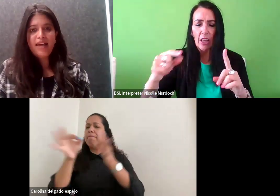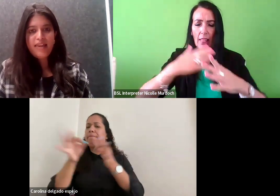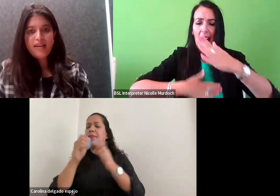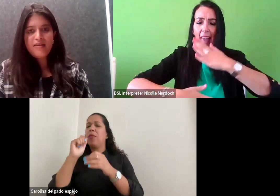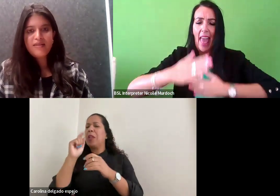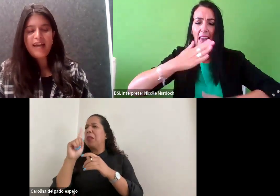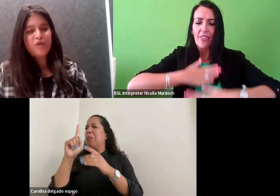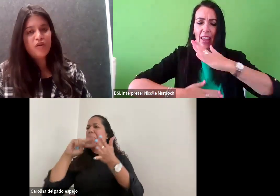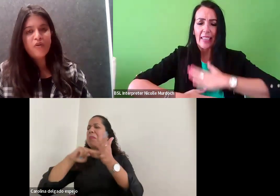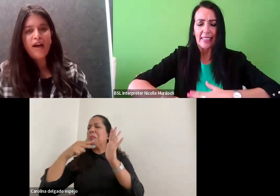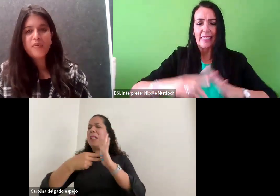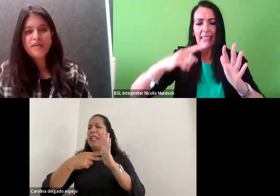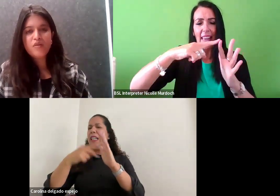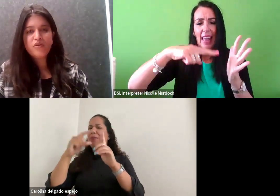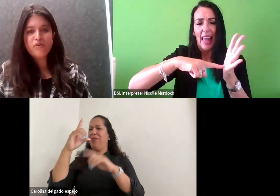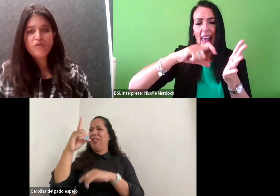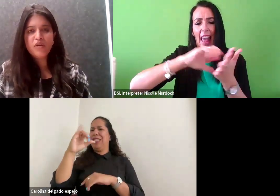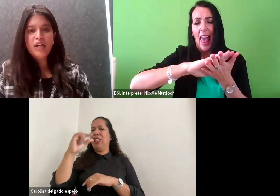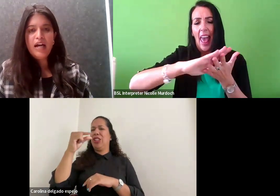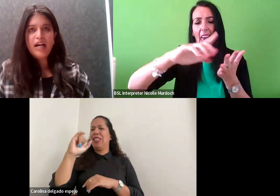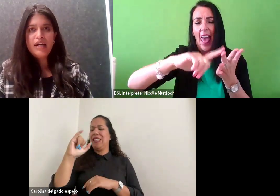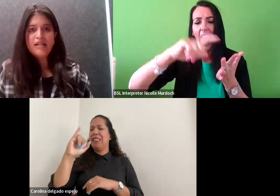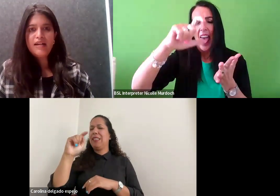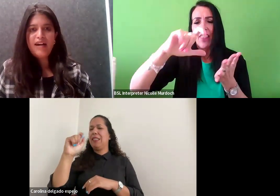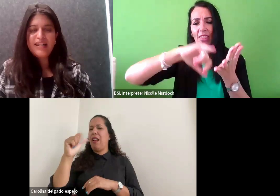And ethics, as you know, helps us to